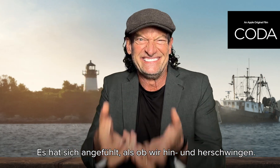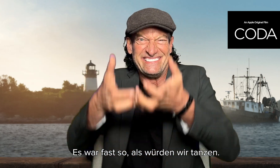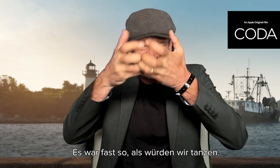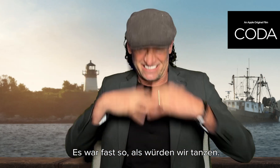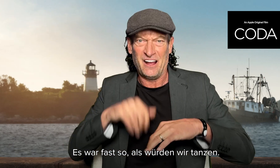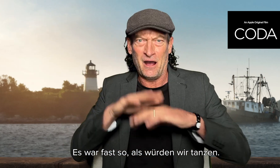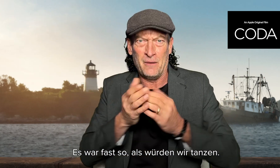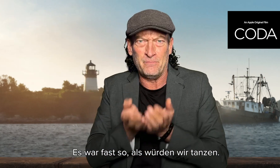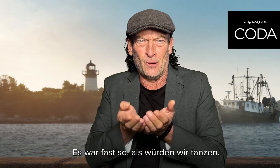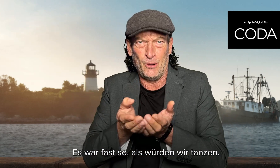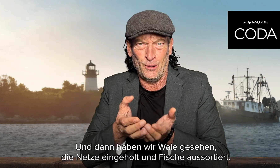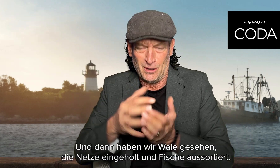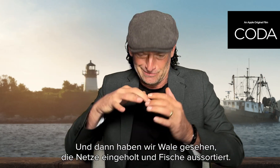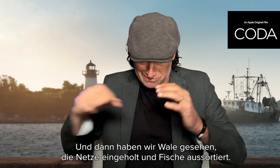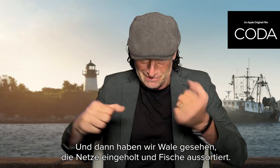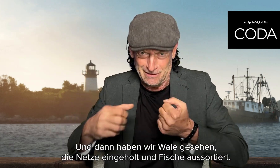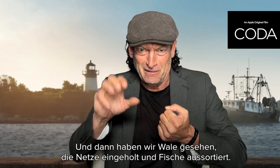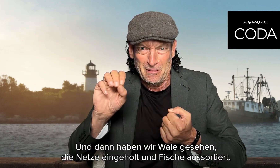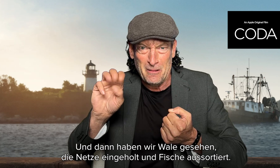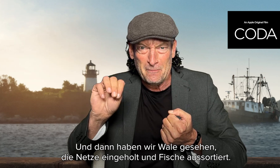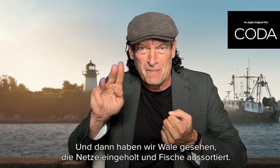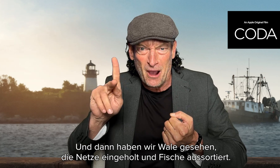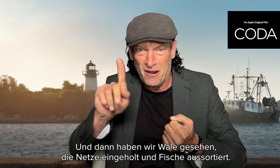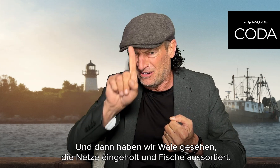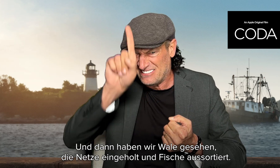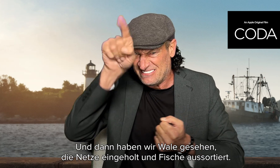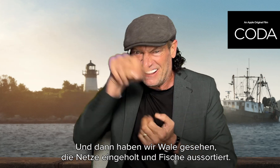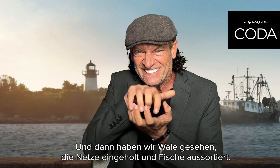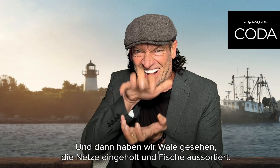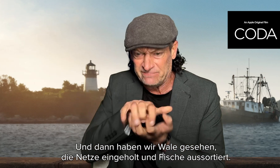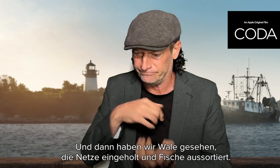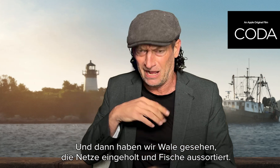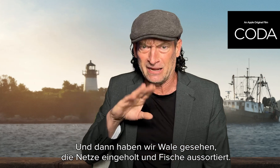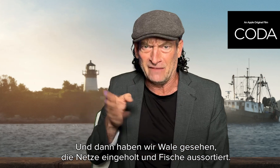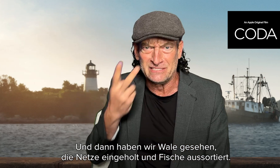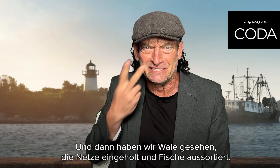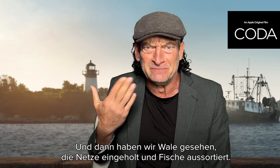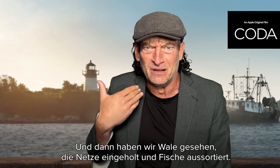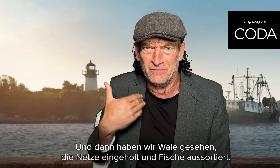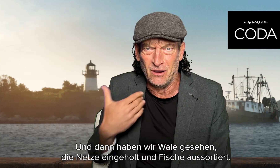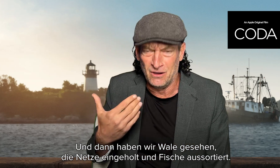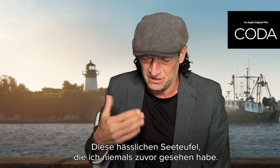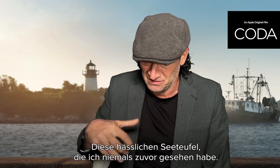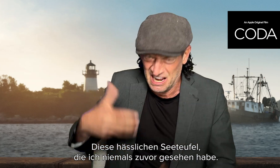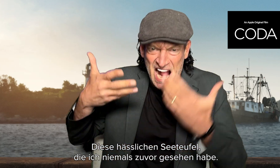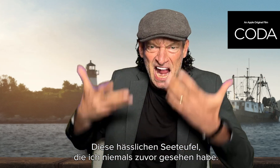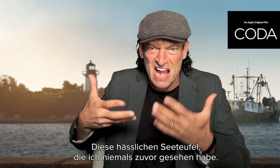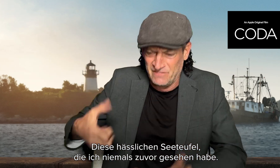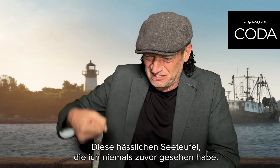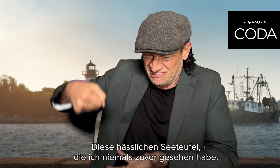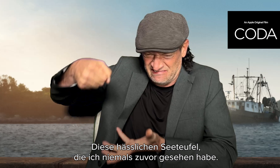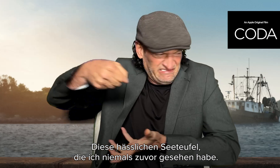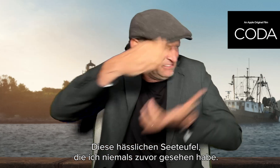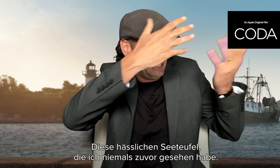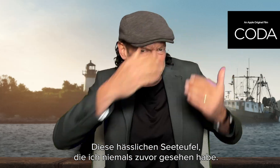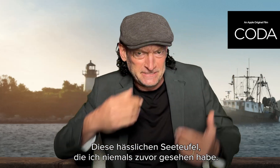and forth. It was almost like we were dancing and then seeing the whales and bringing in the nets. And sorting out the fish, you had this ugly